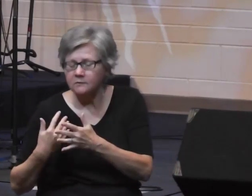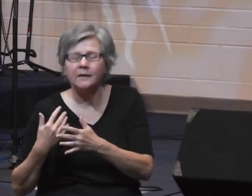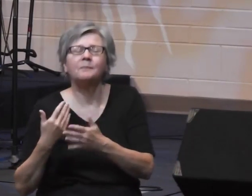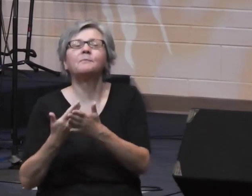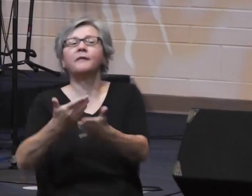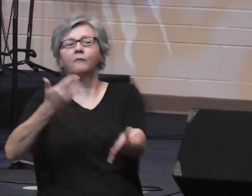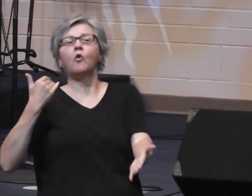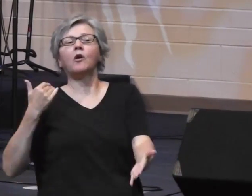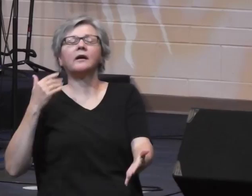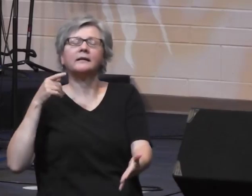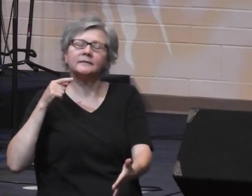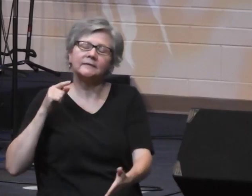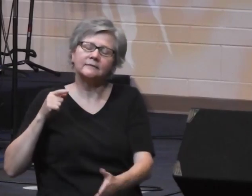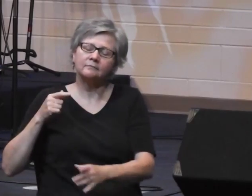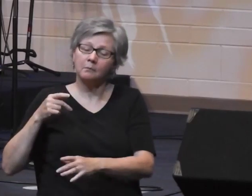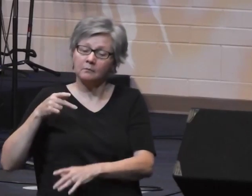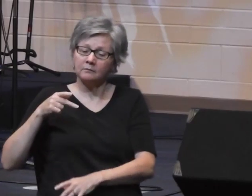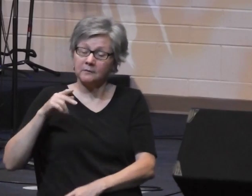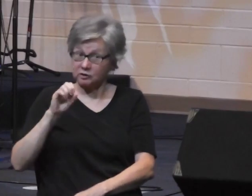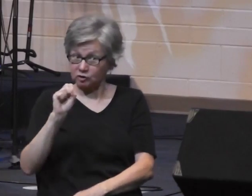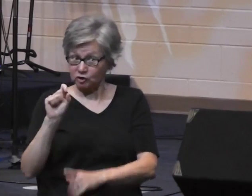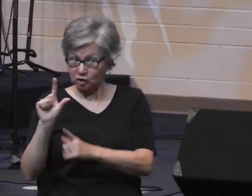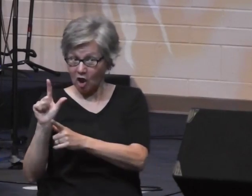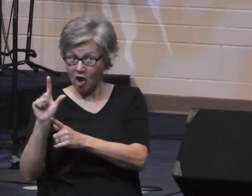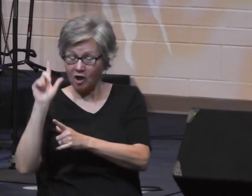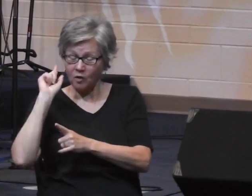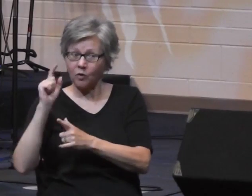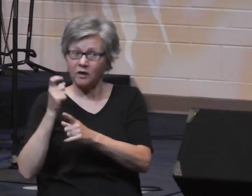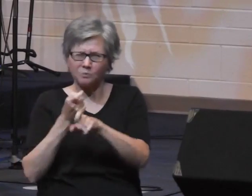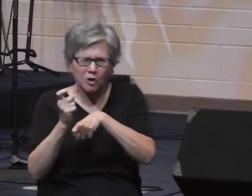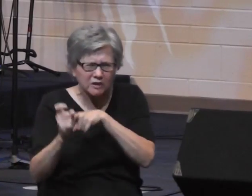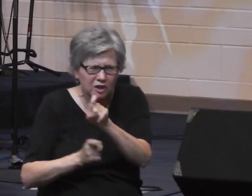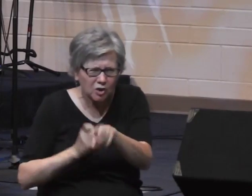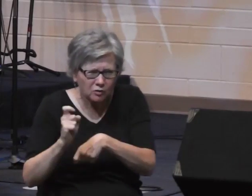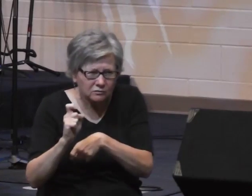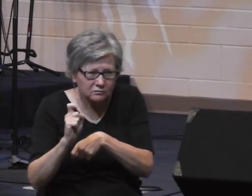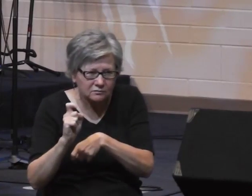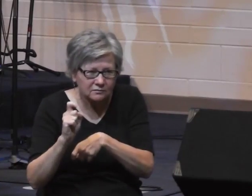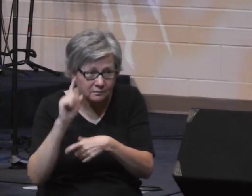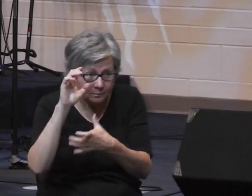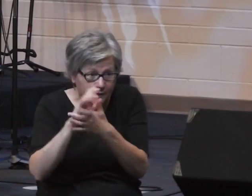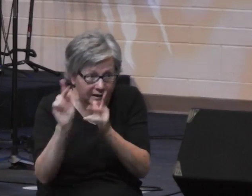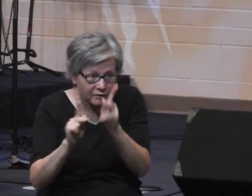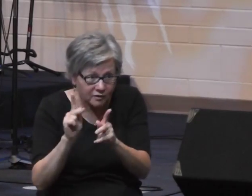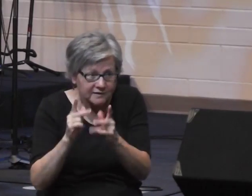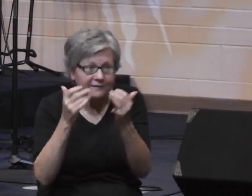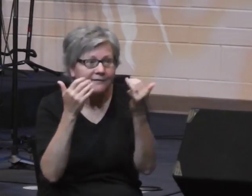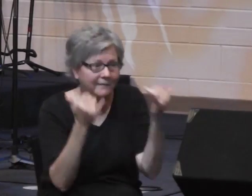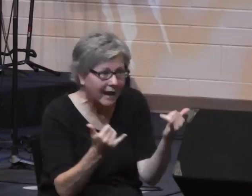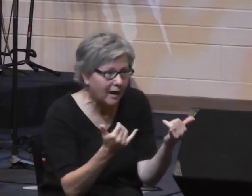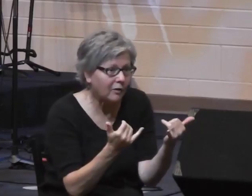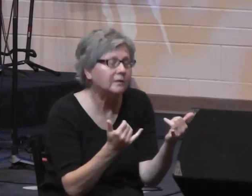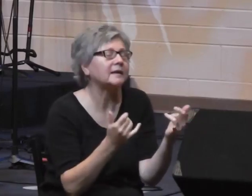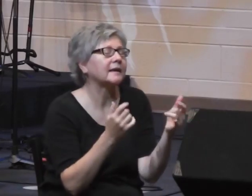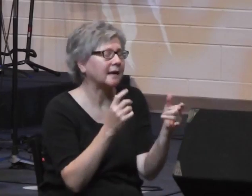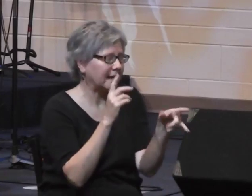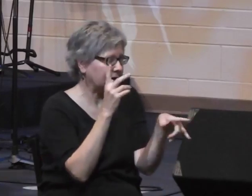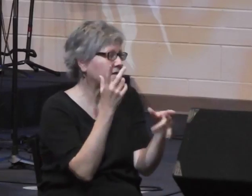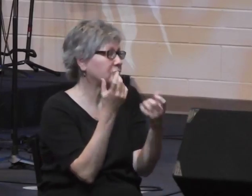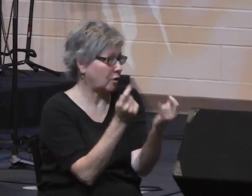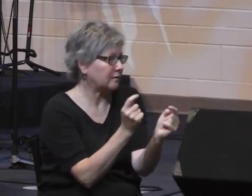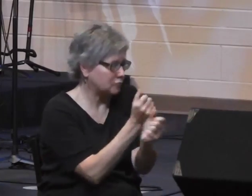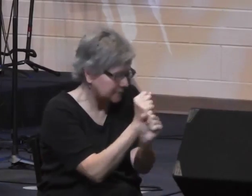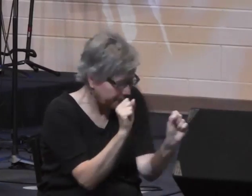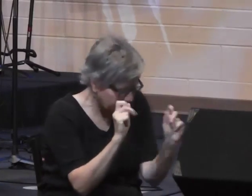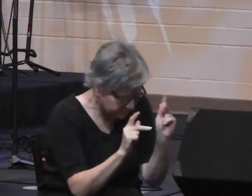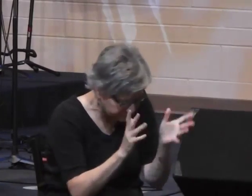and kill Christians. Now he's telling the Jesus story and starting churches. And he's writing to the church in Rome. Rome is the